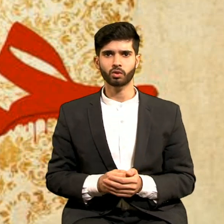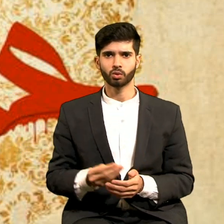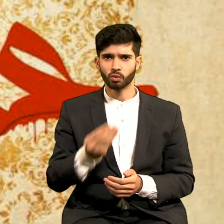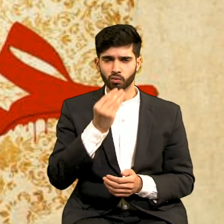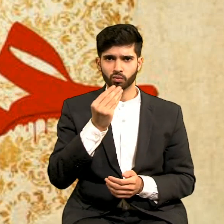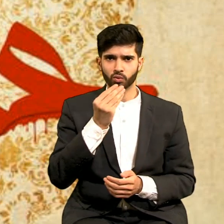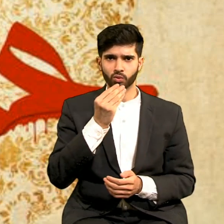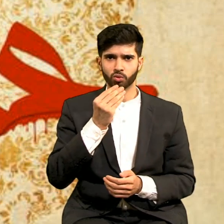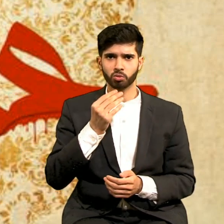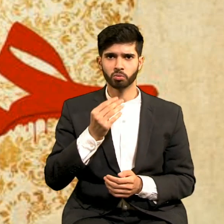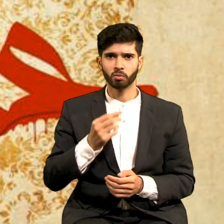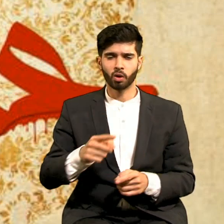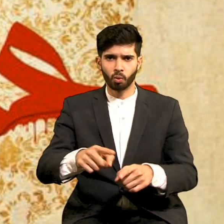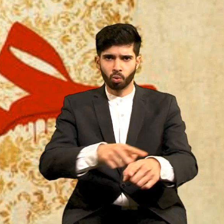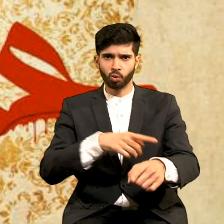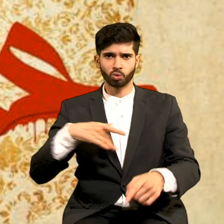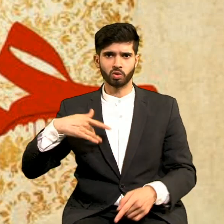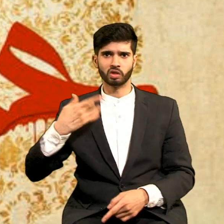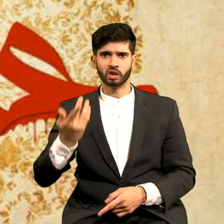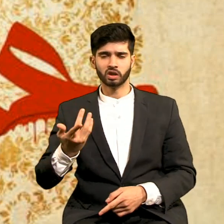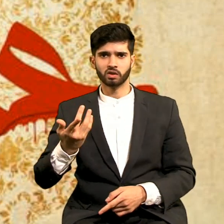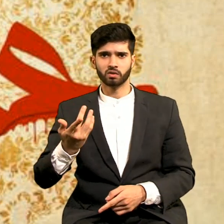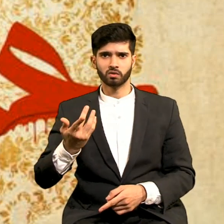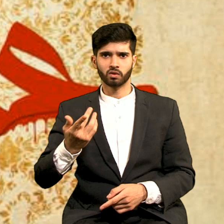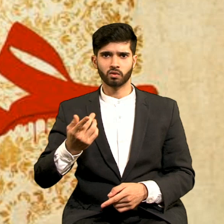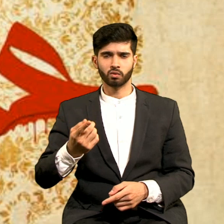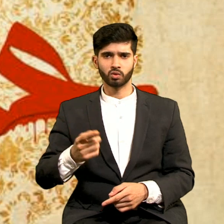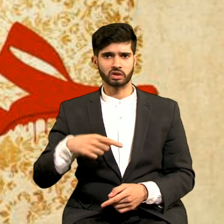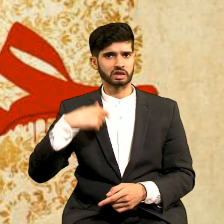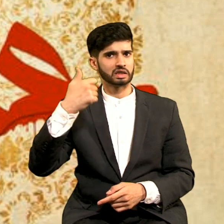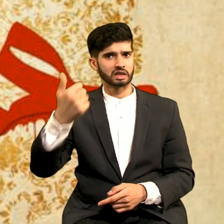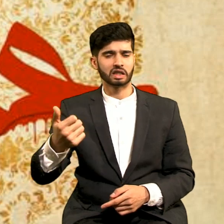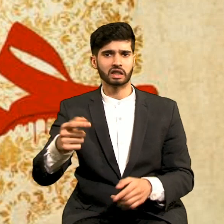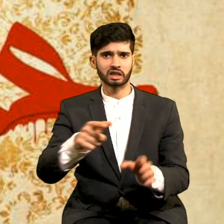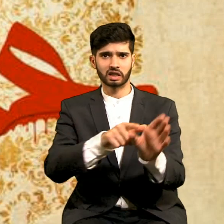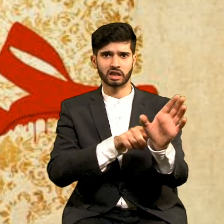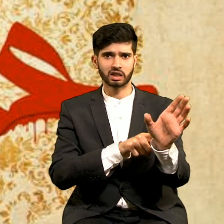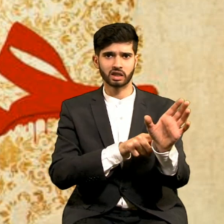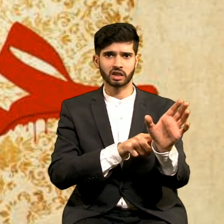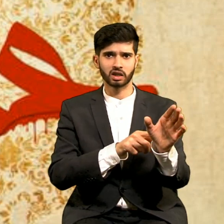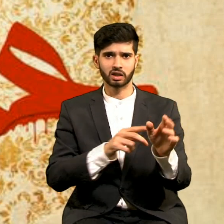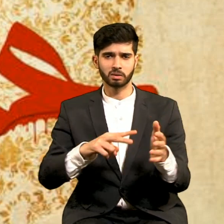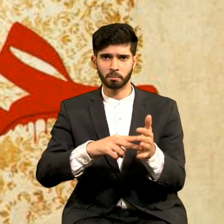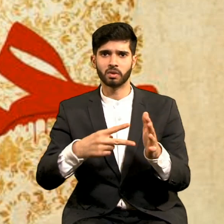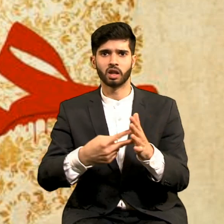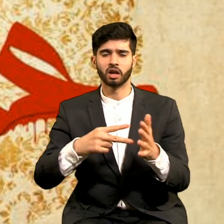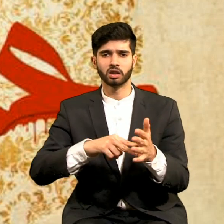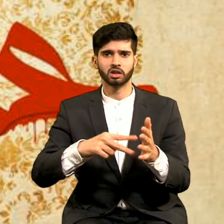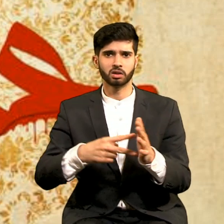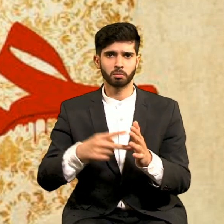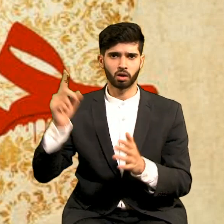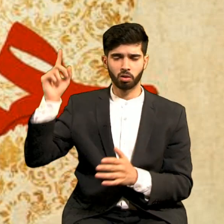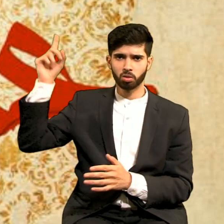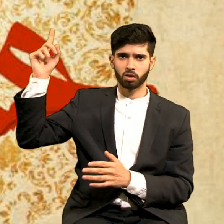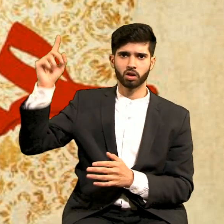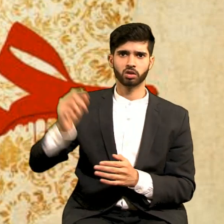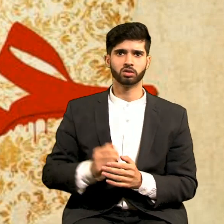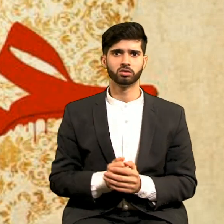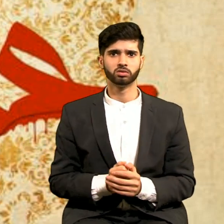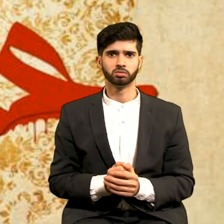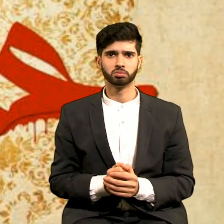other critical matters would be sealed for the coming year. Other scholars have defined the Qadr as